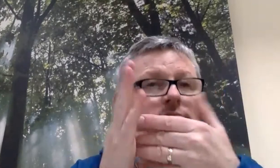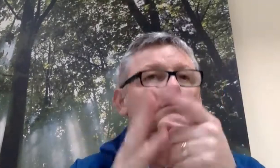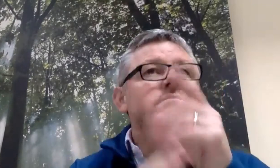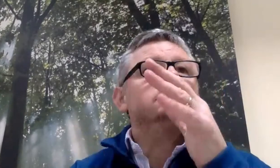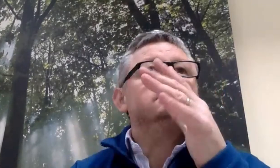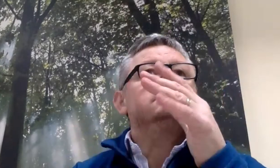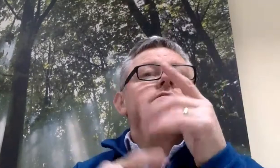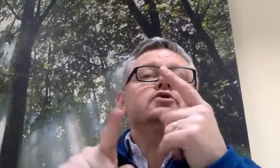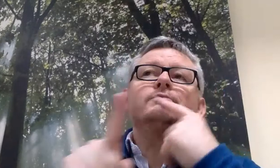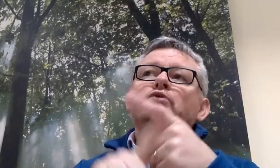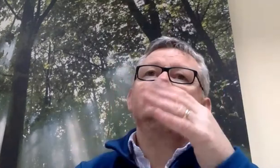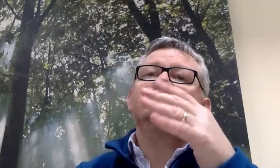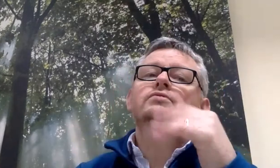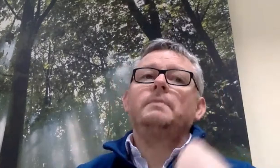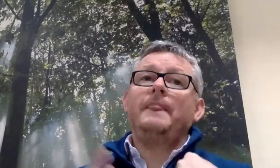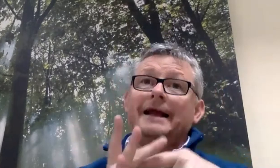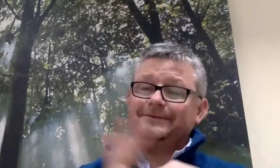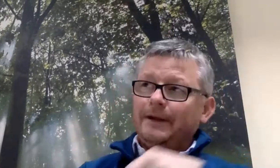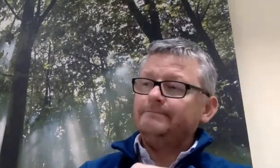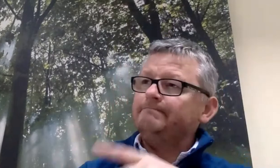I mean, I should probably just say that,